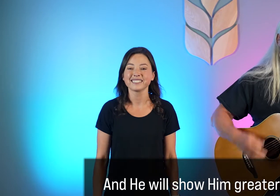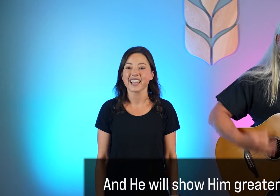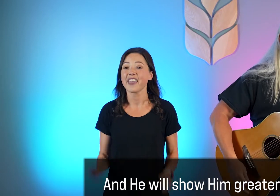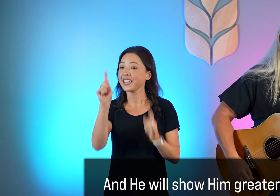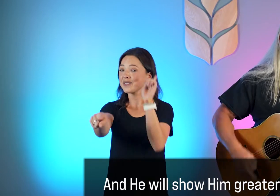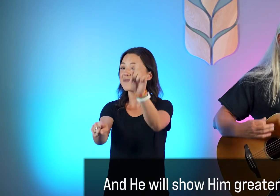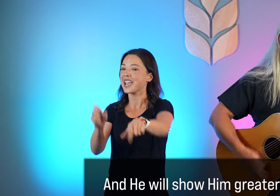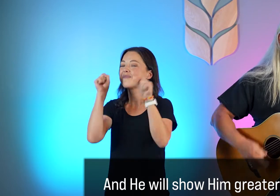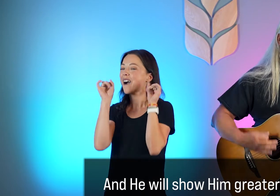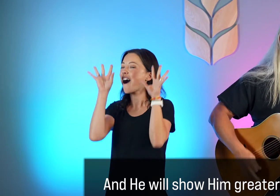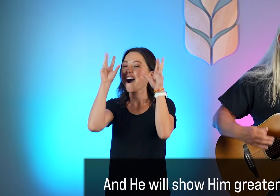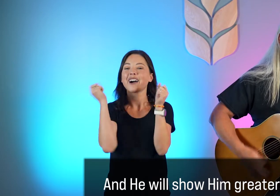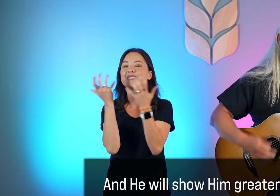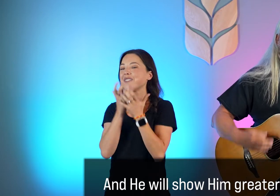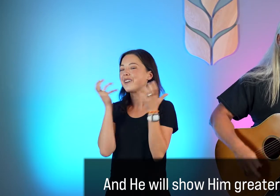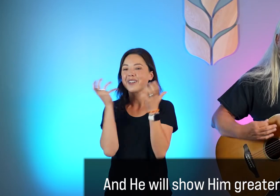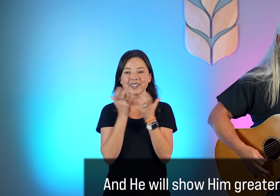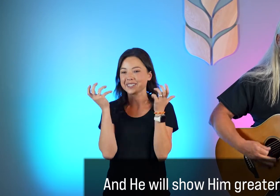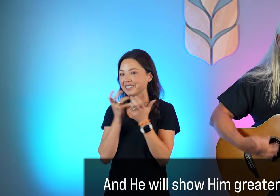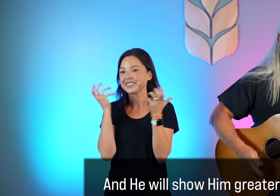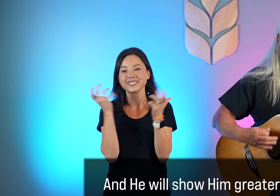these, that you may marvel.